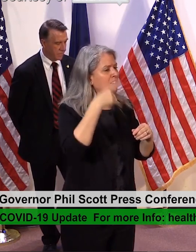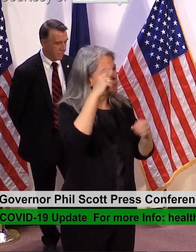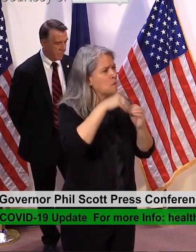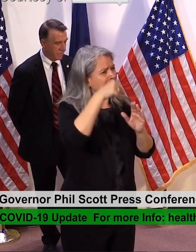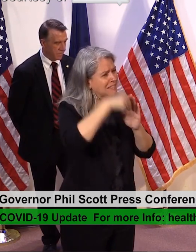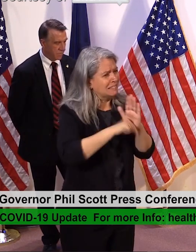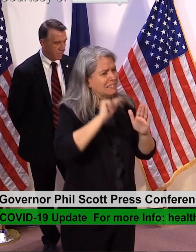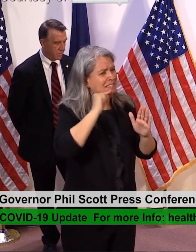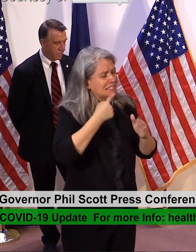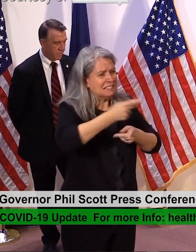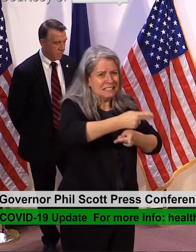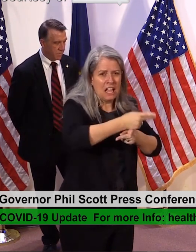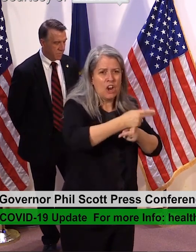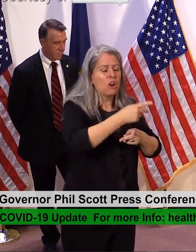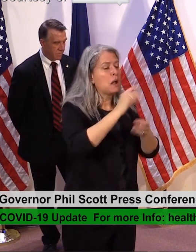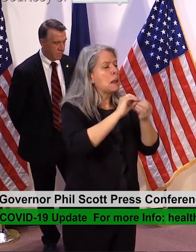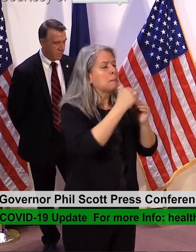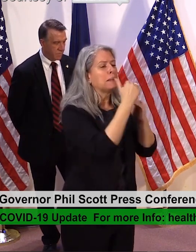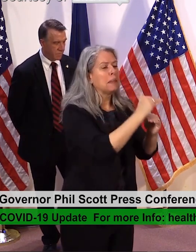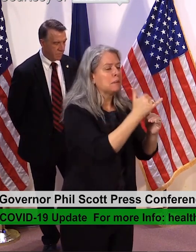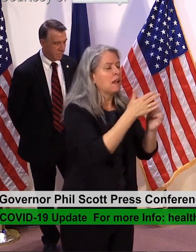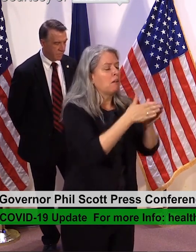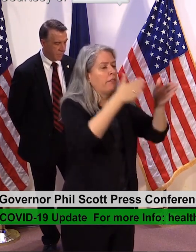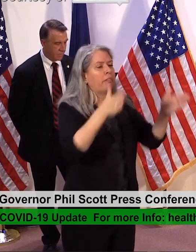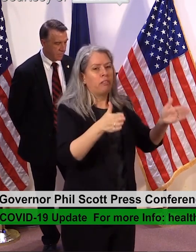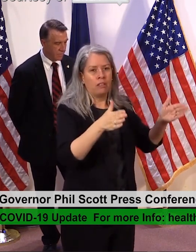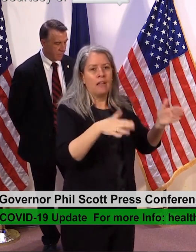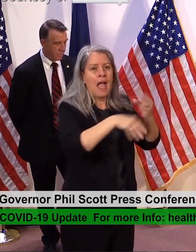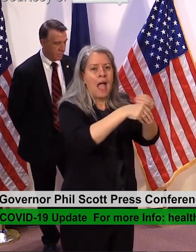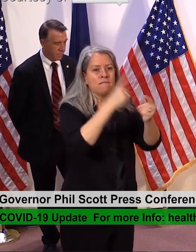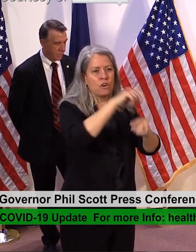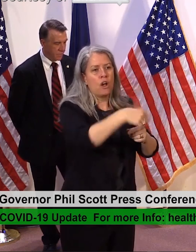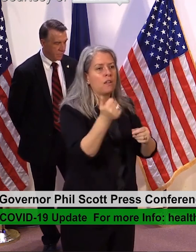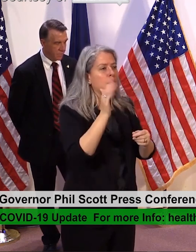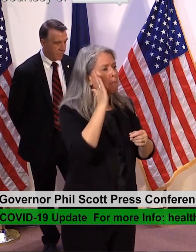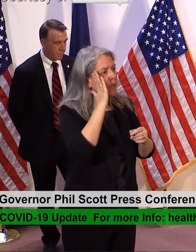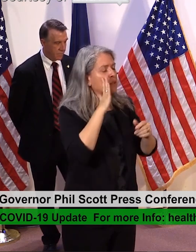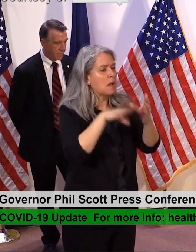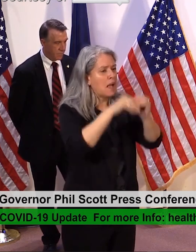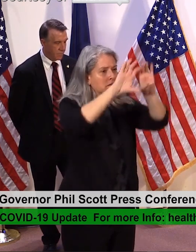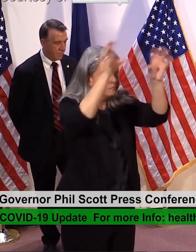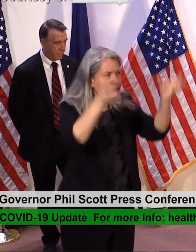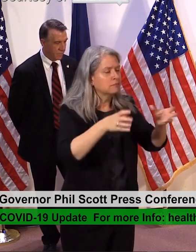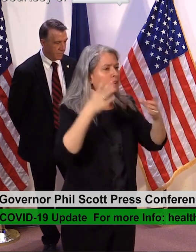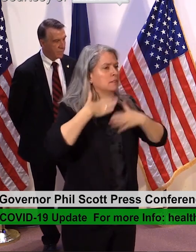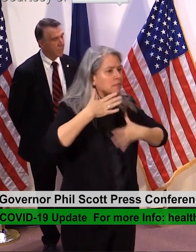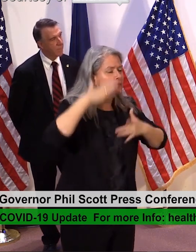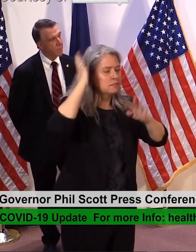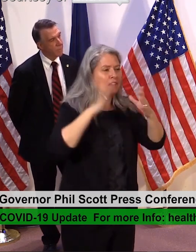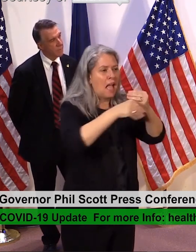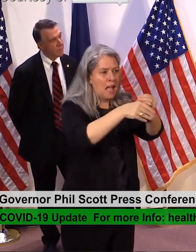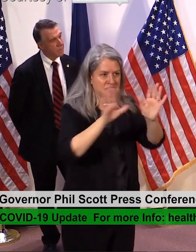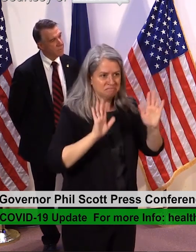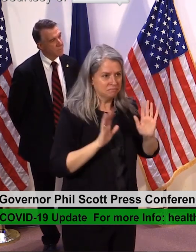deliver an intensive level of care. But I think the ultimate part of the surge, we are thinking that many of the